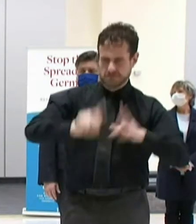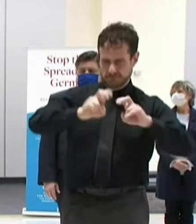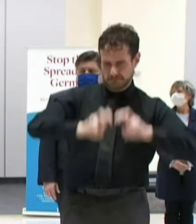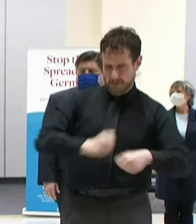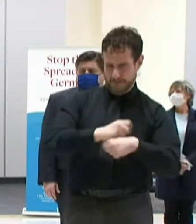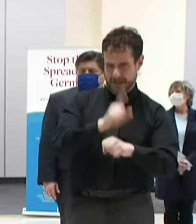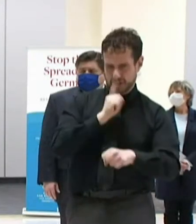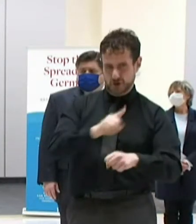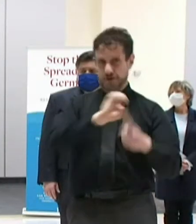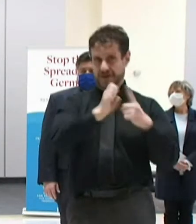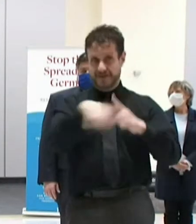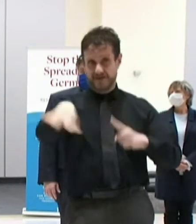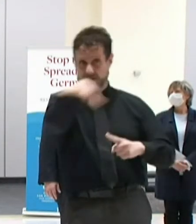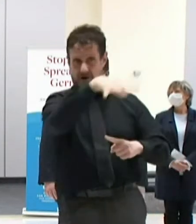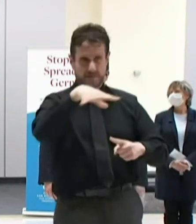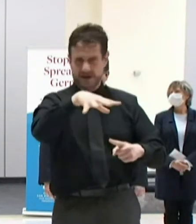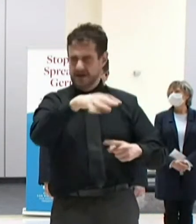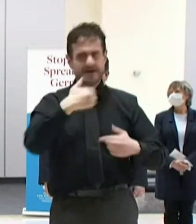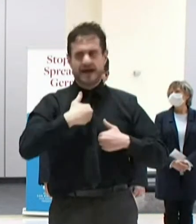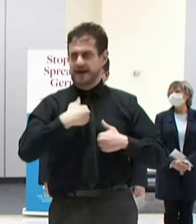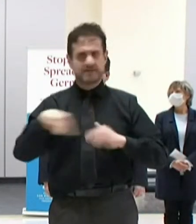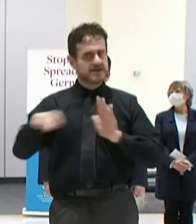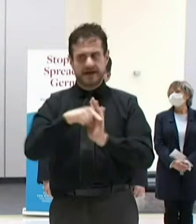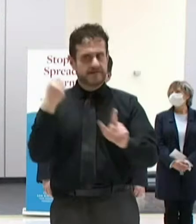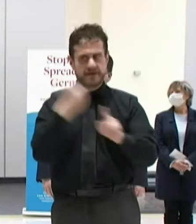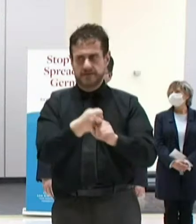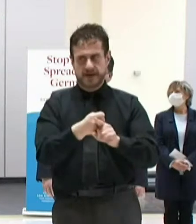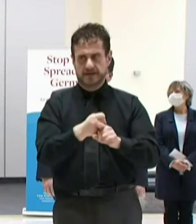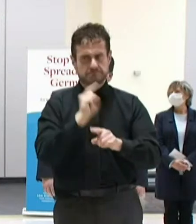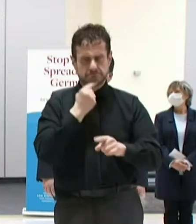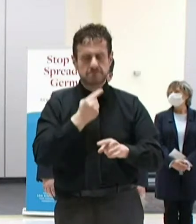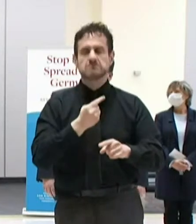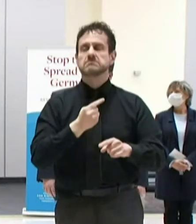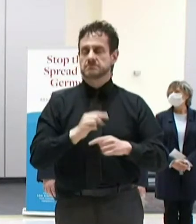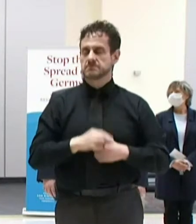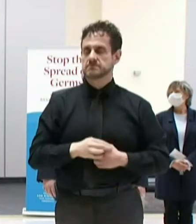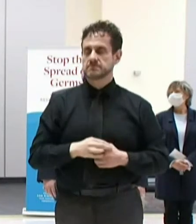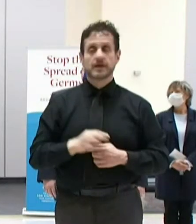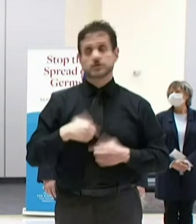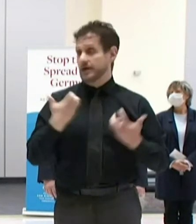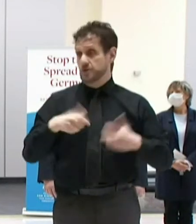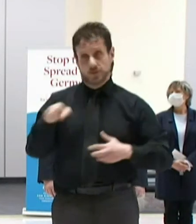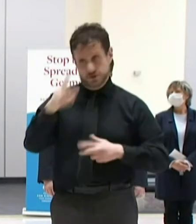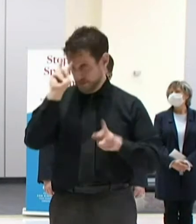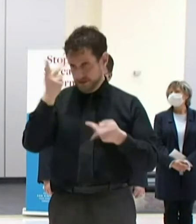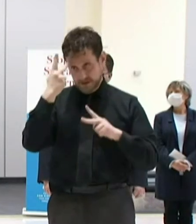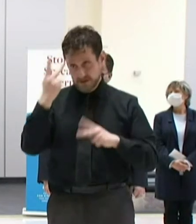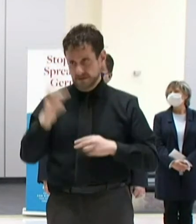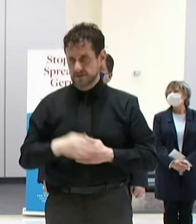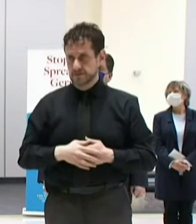certainly not in any conversation I had or not reflected in the letter that was sent.